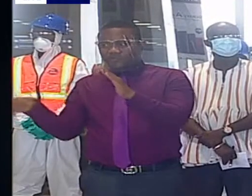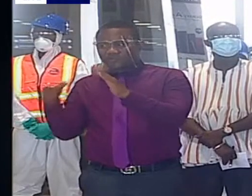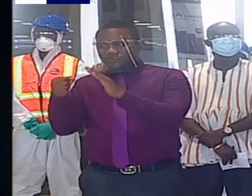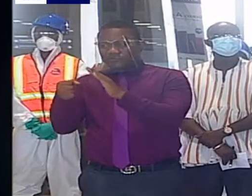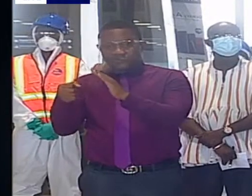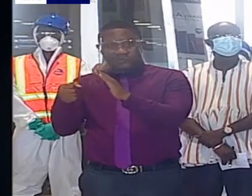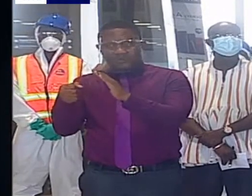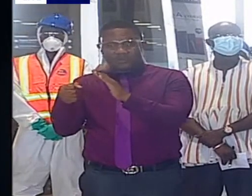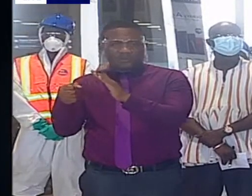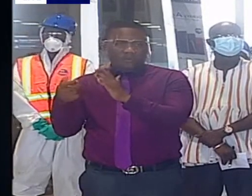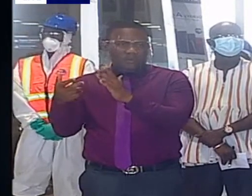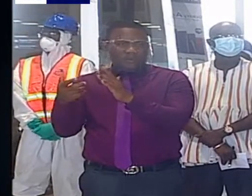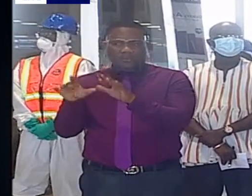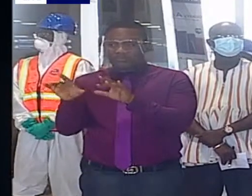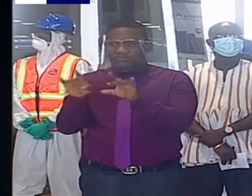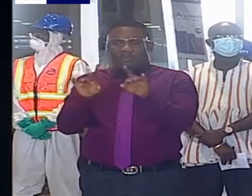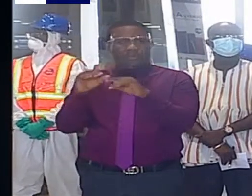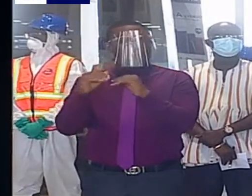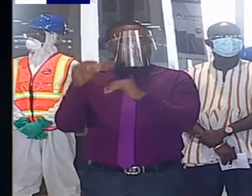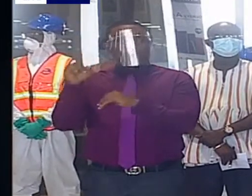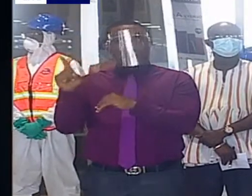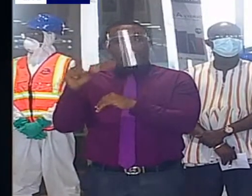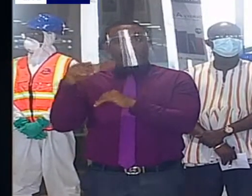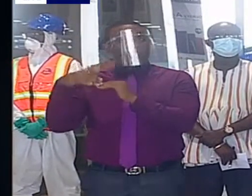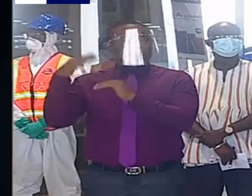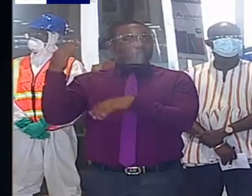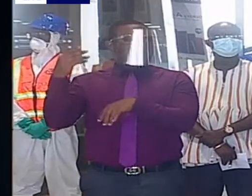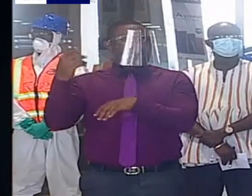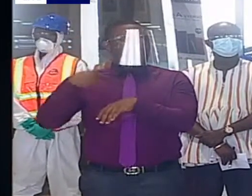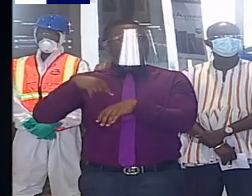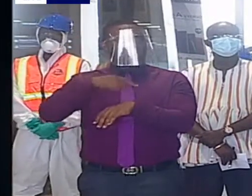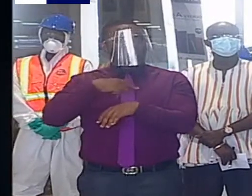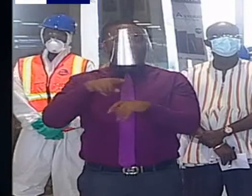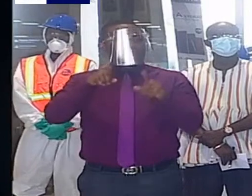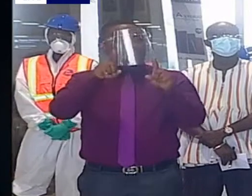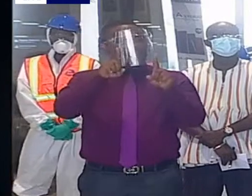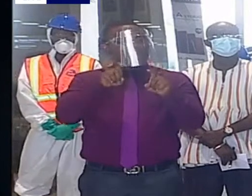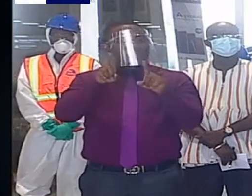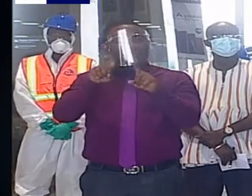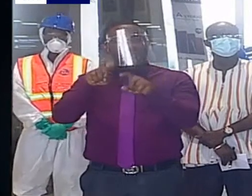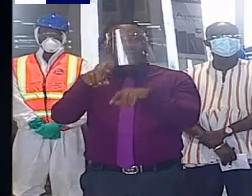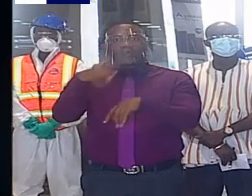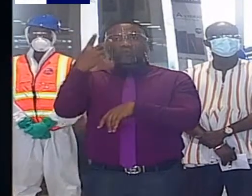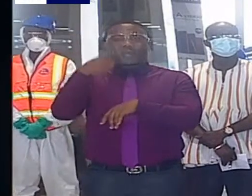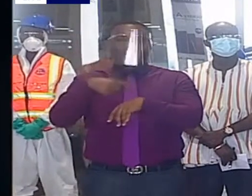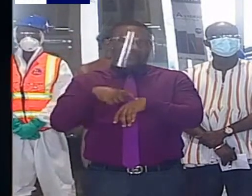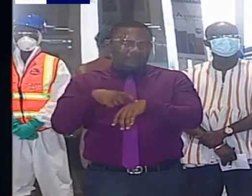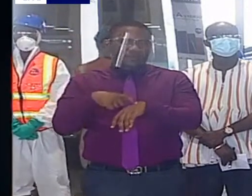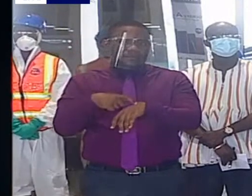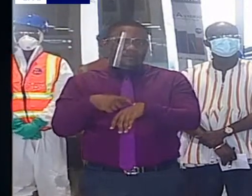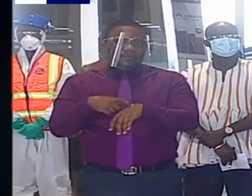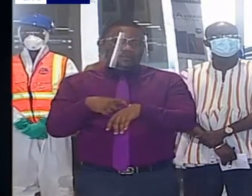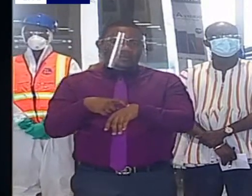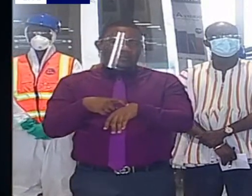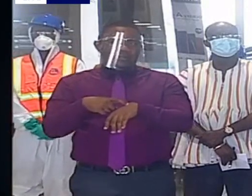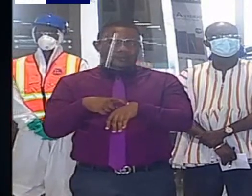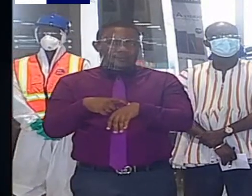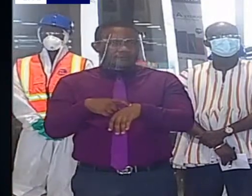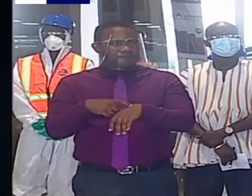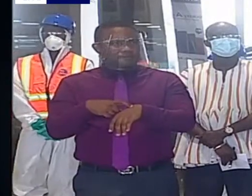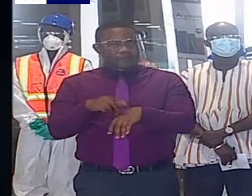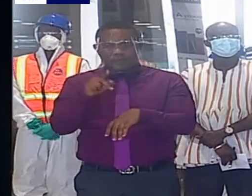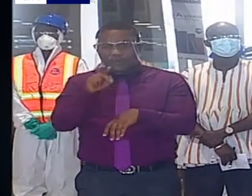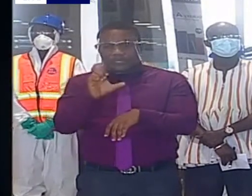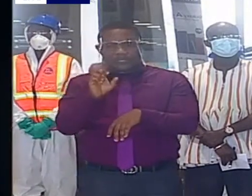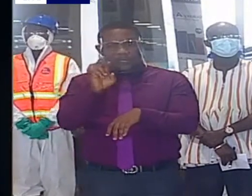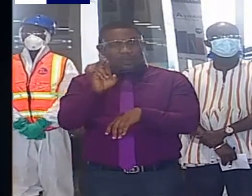country, and we picked over 100 and so cases, we actually tested them twice. And each PCR